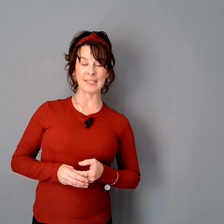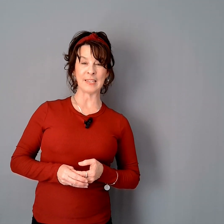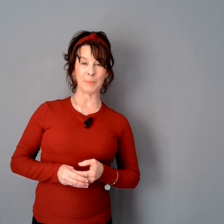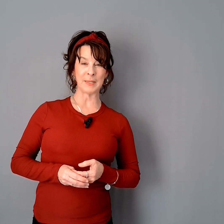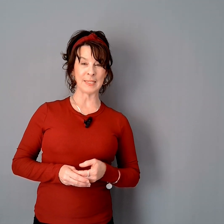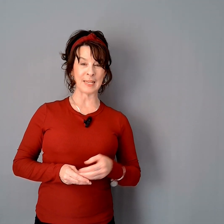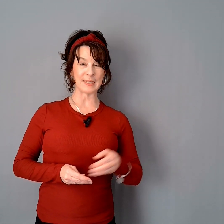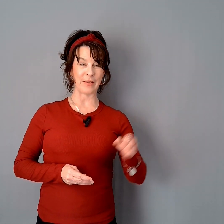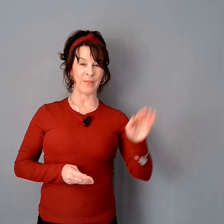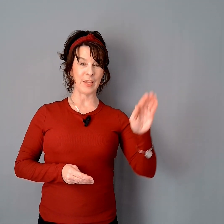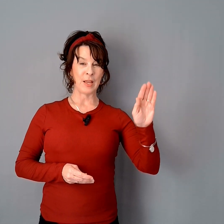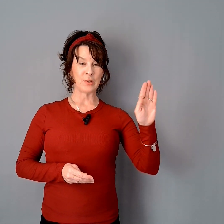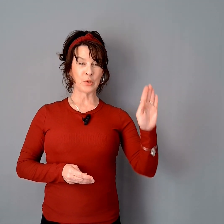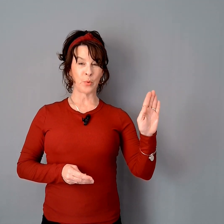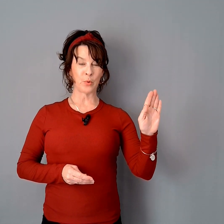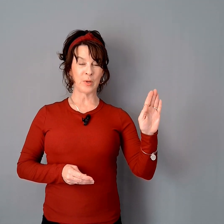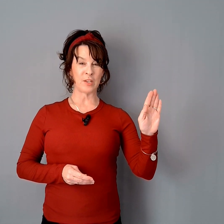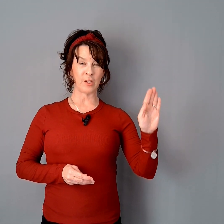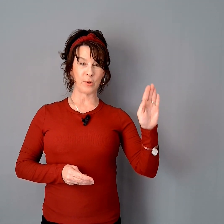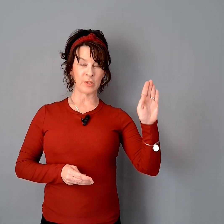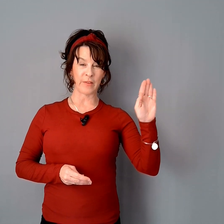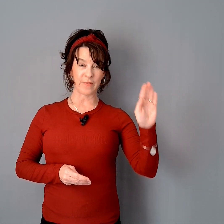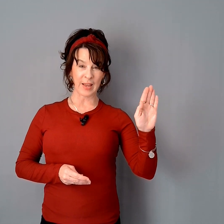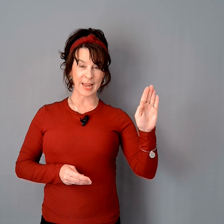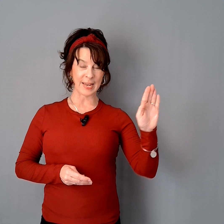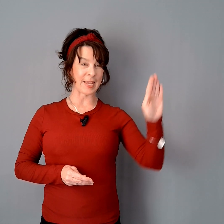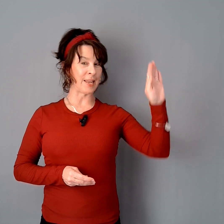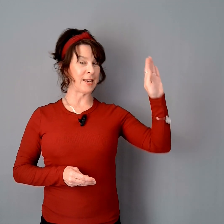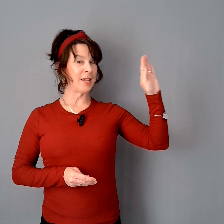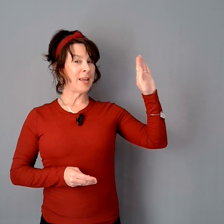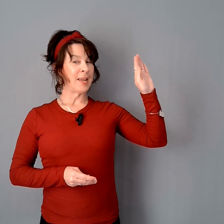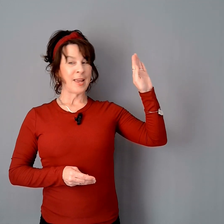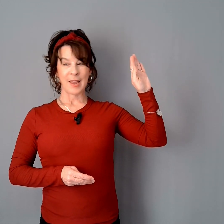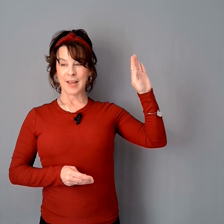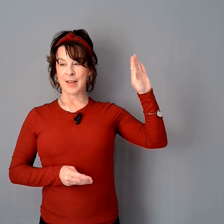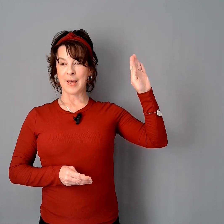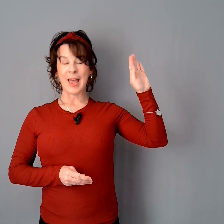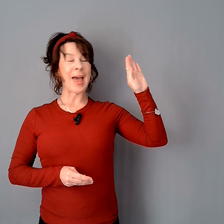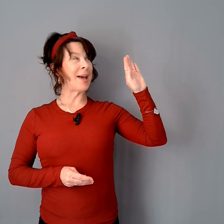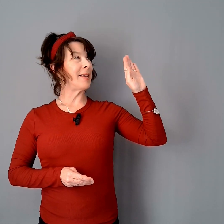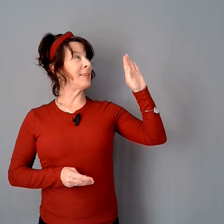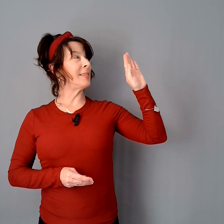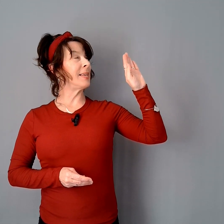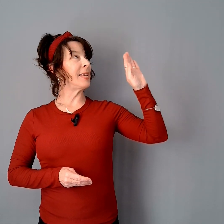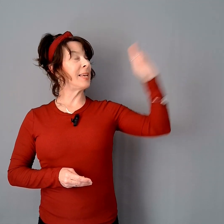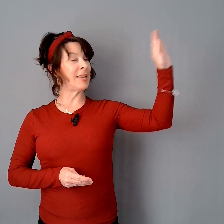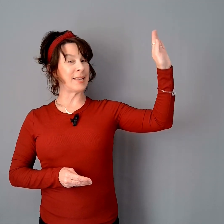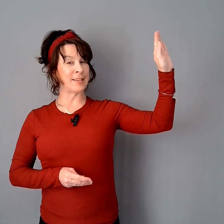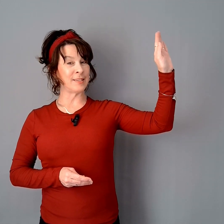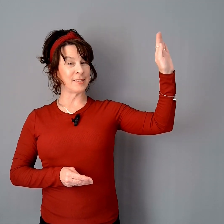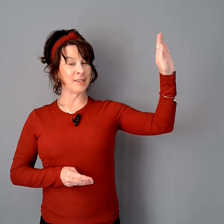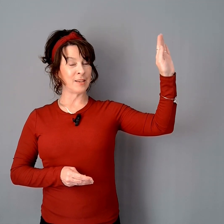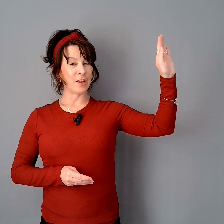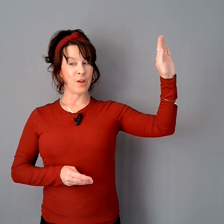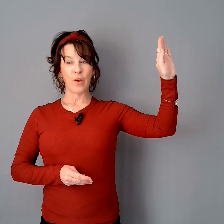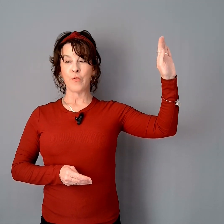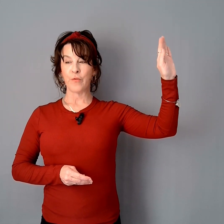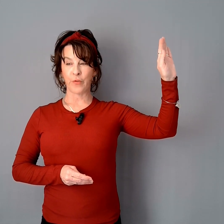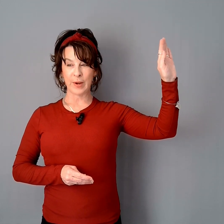is possessive, so we're going to use the flat hand. As his